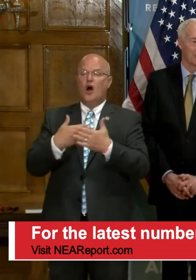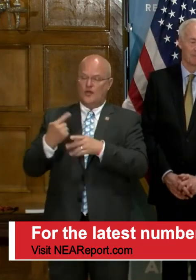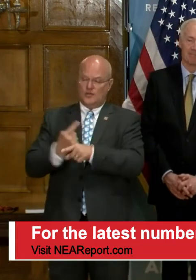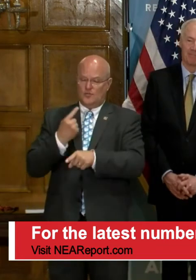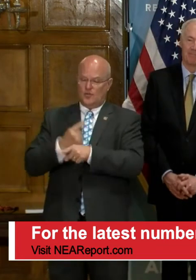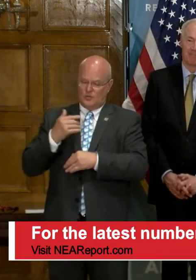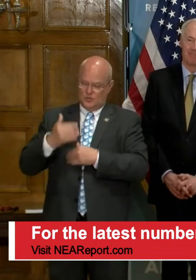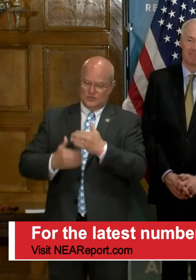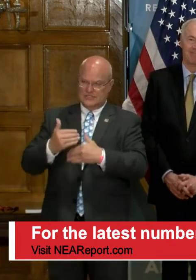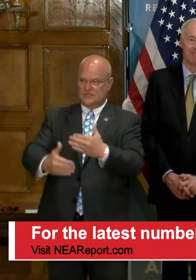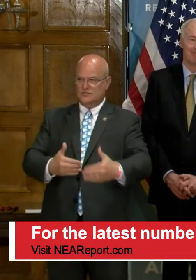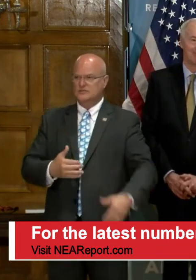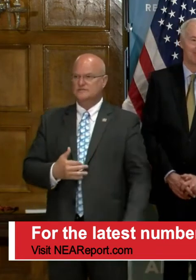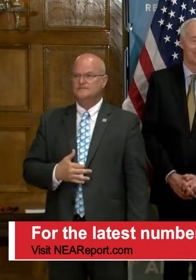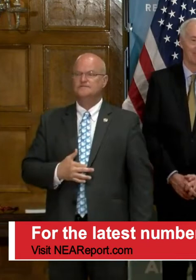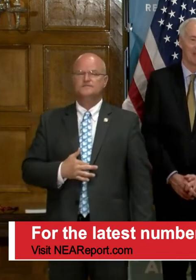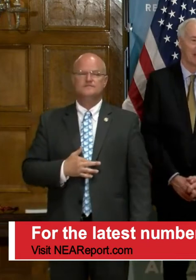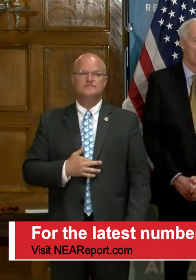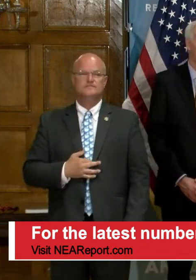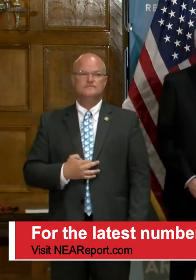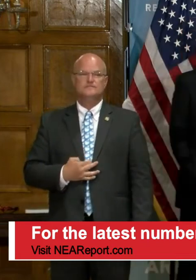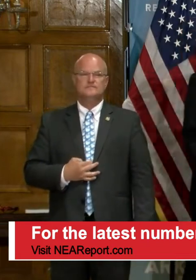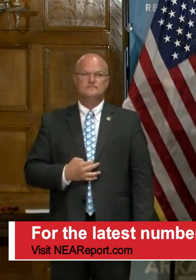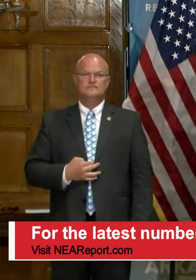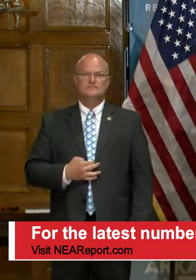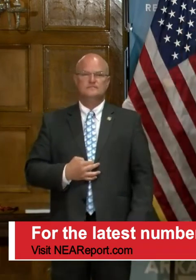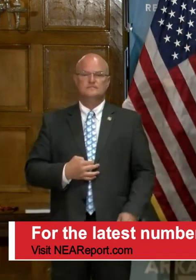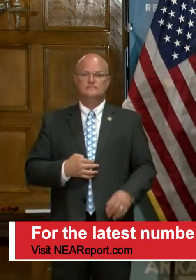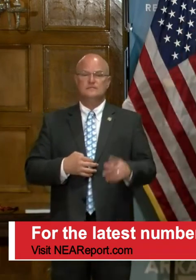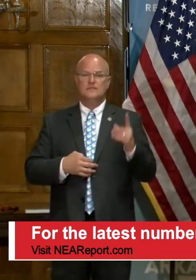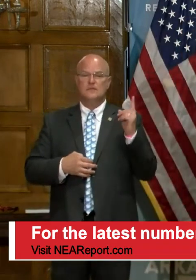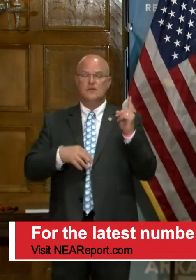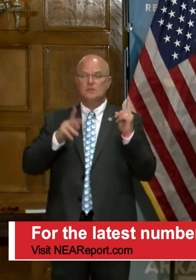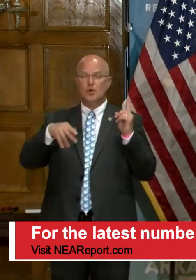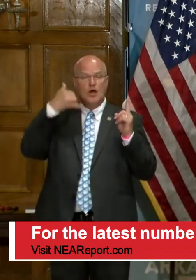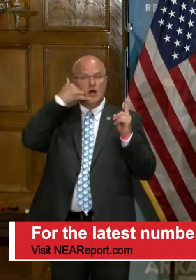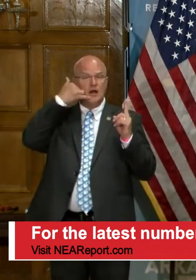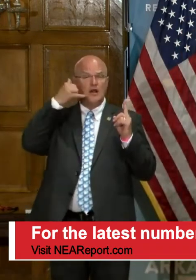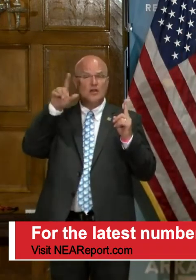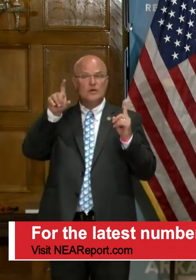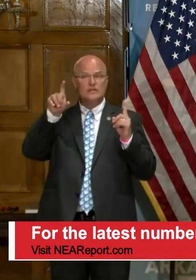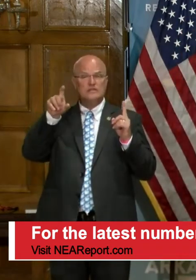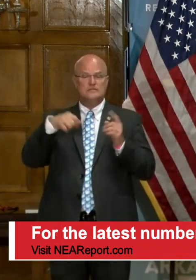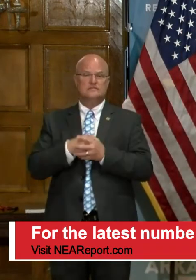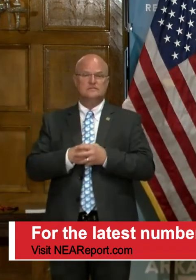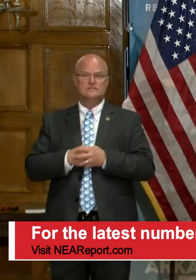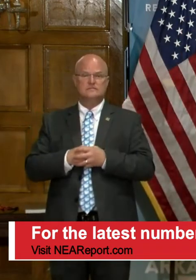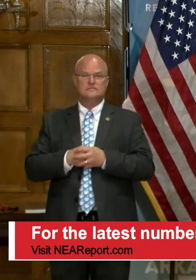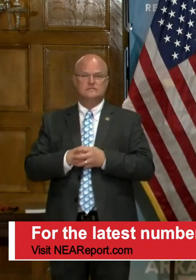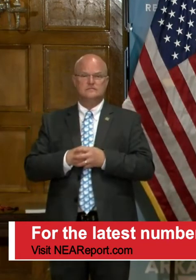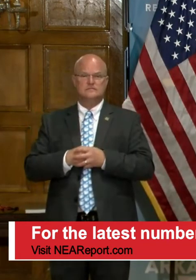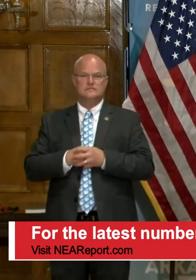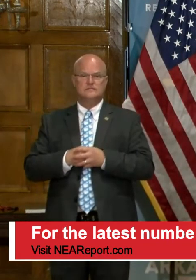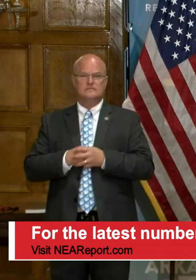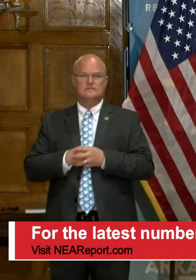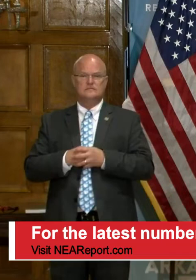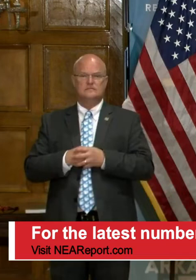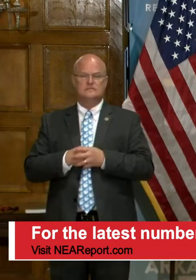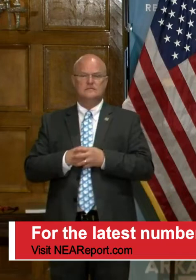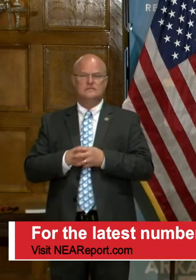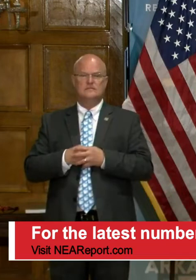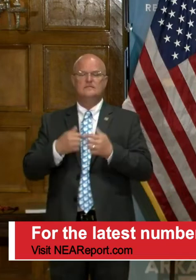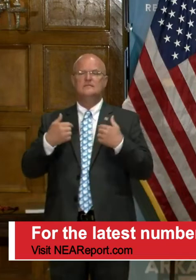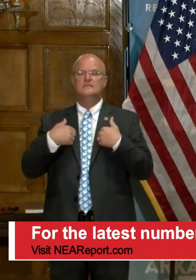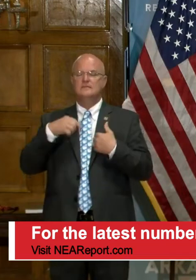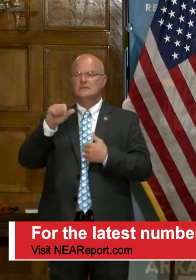proper procedures. Is there anyone remotely that has a question? Remotely? Yes, Governor,